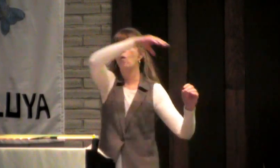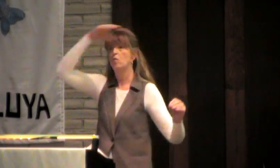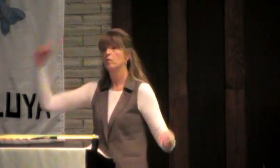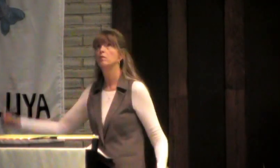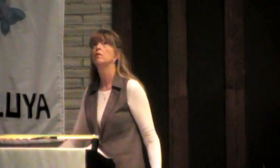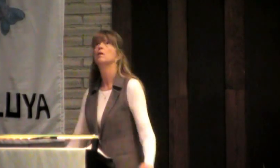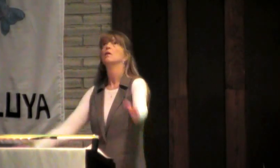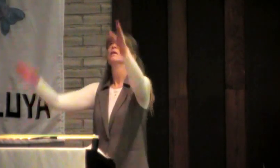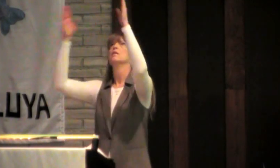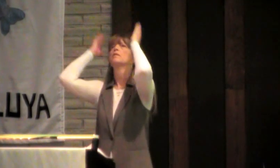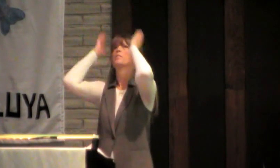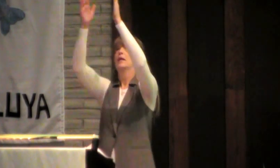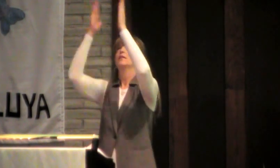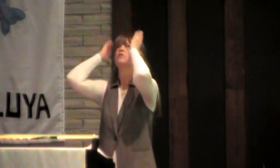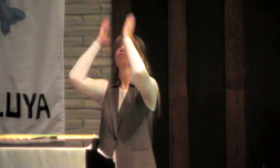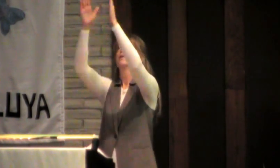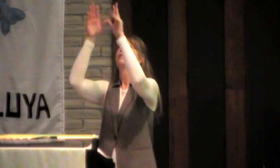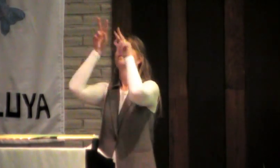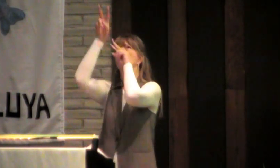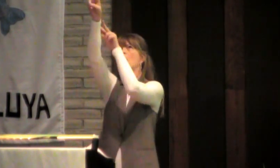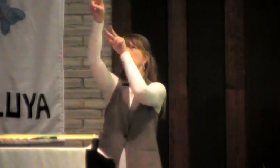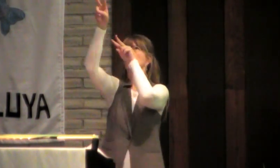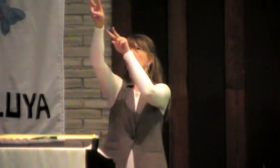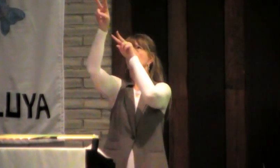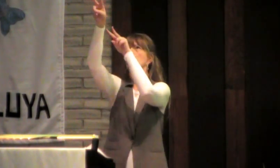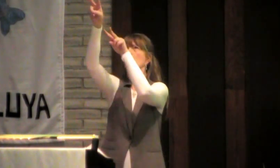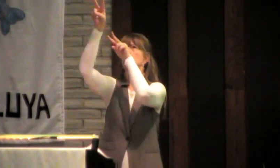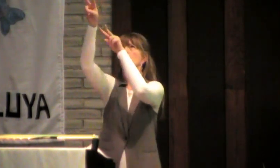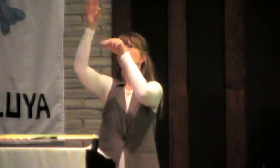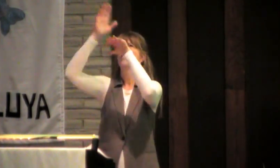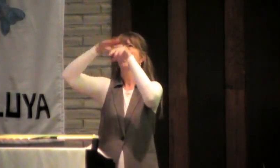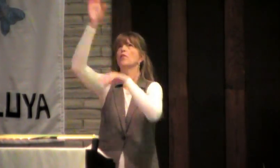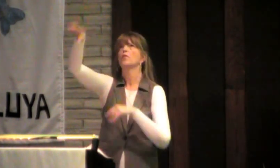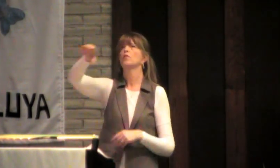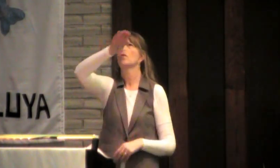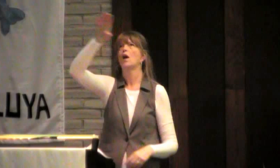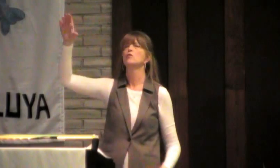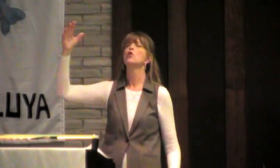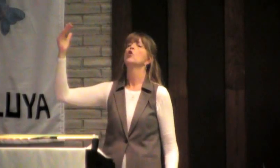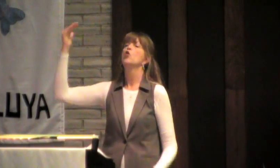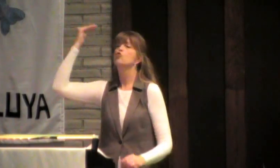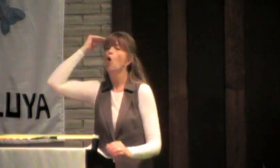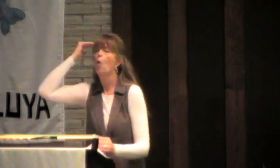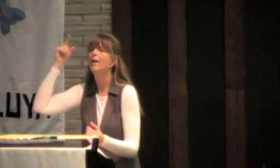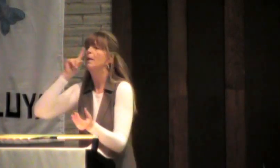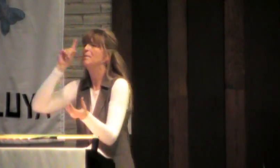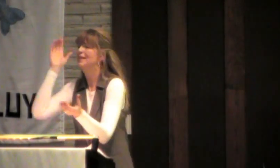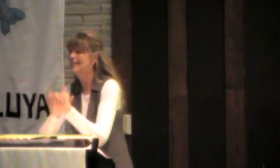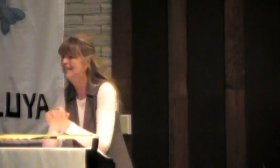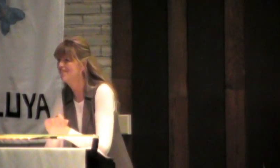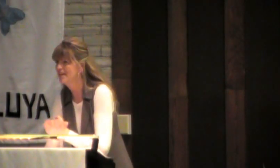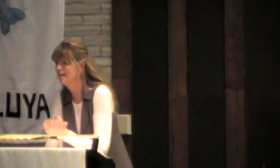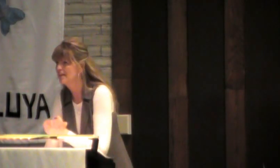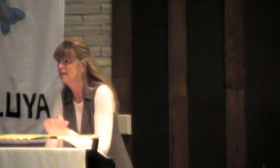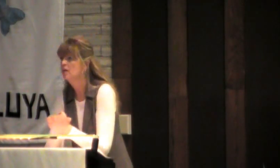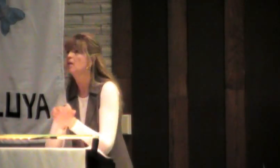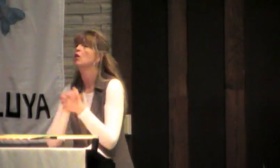to get out of that fear and focus on God, to watch the cross, and to know and believe